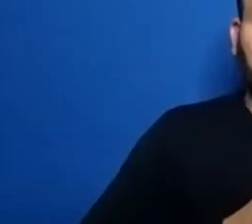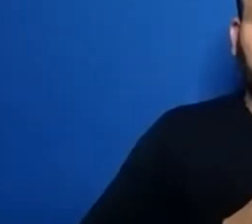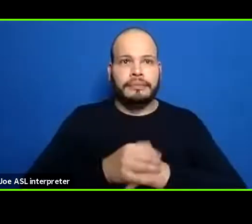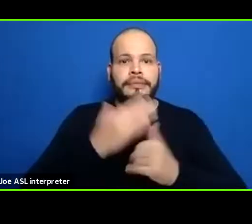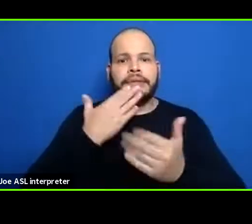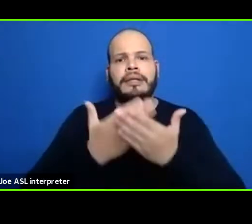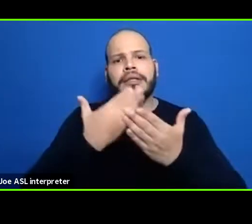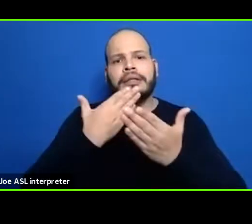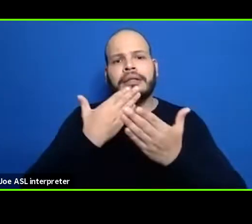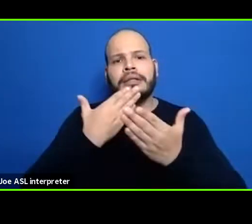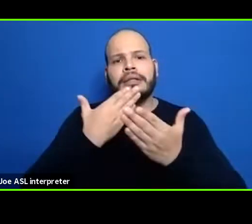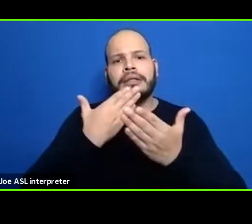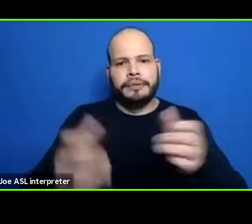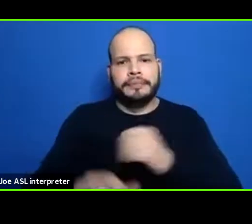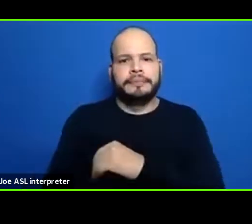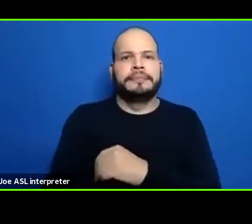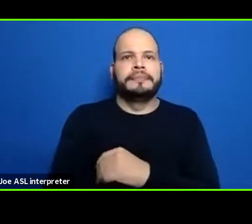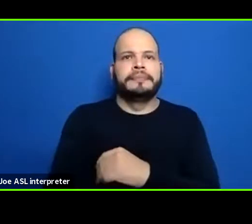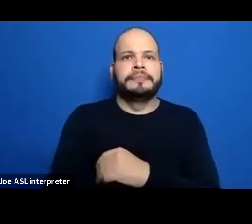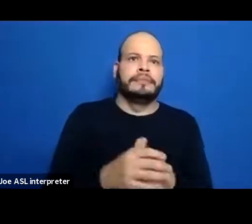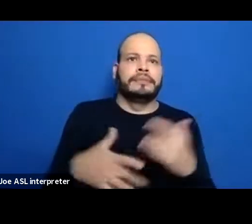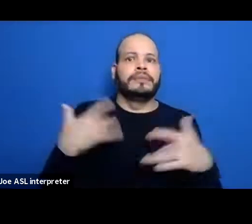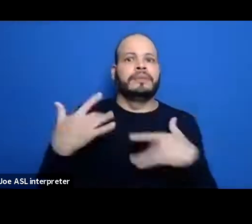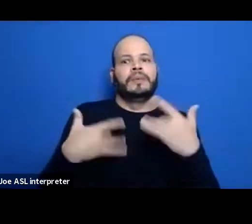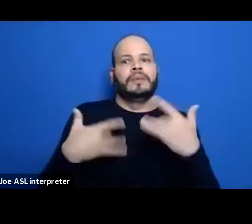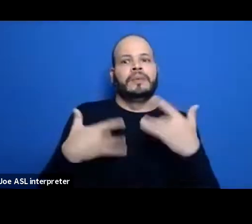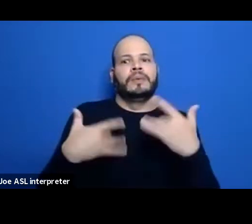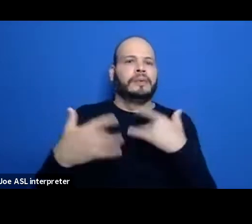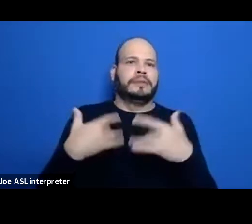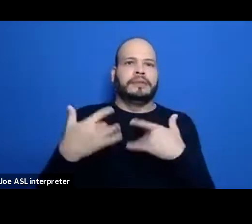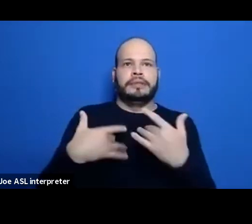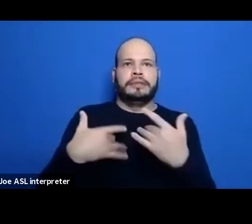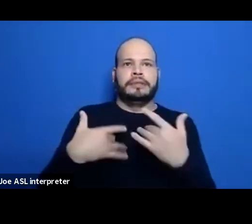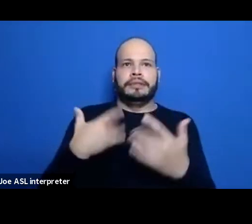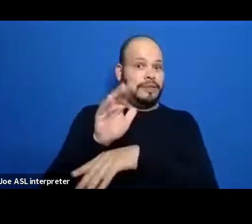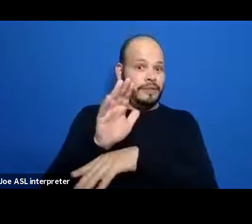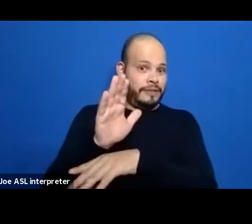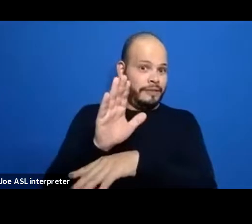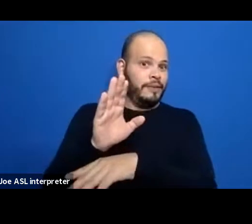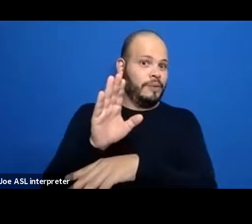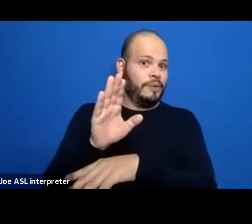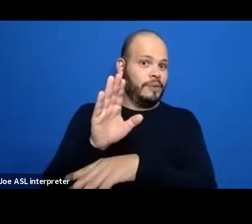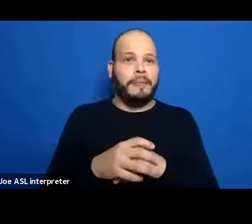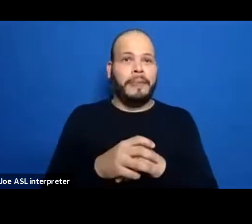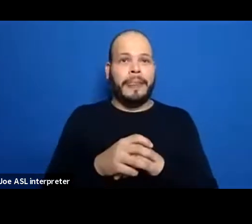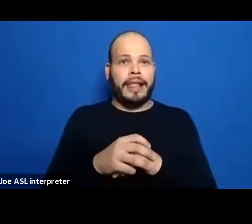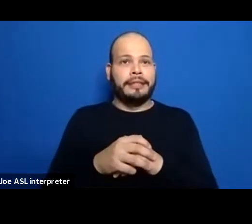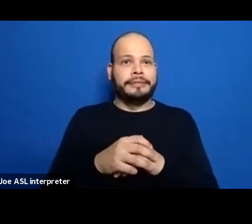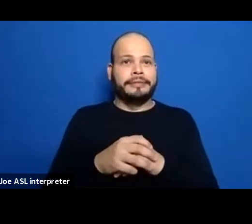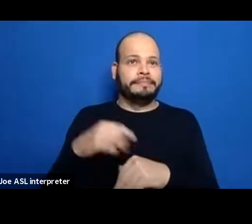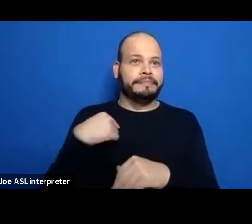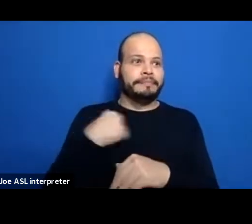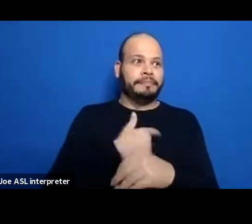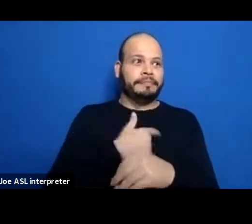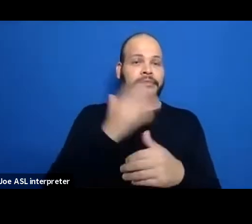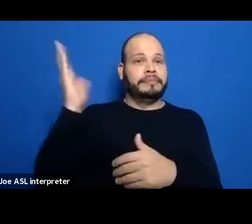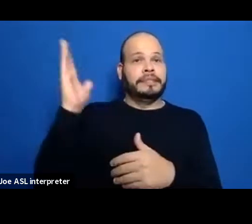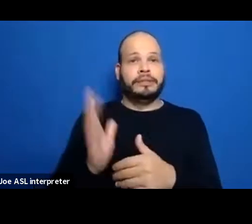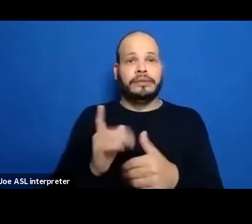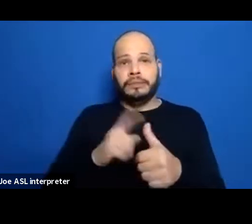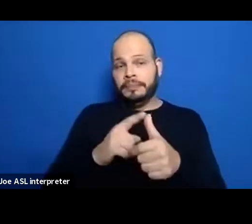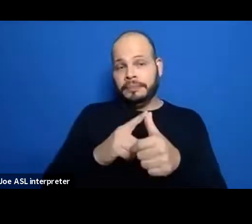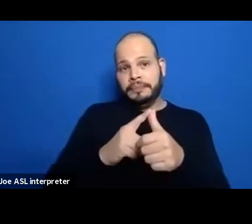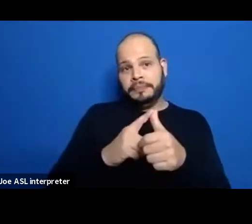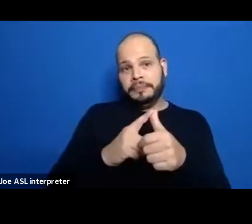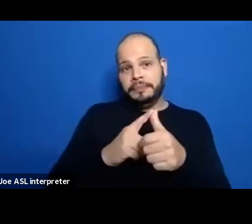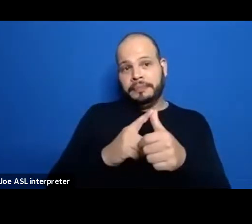you tonight. So our order of speakers is going to be Holly, Key, and then Osceola. And